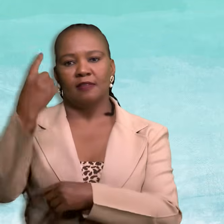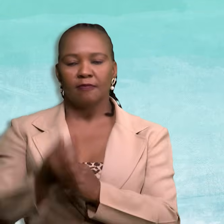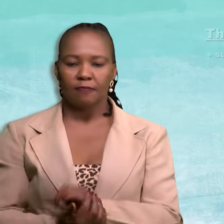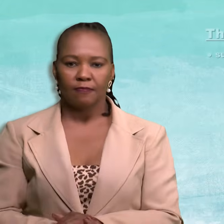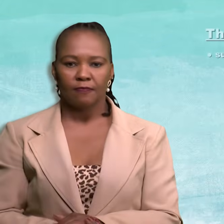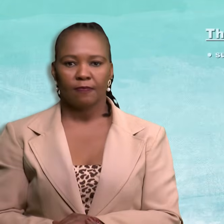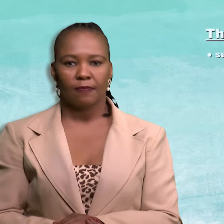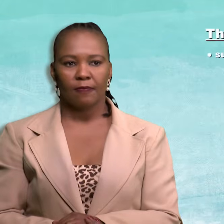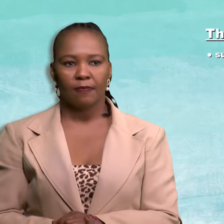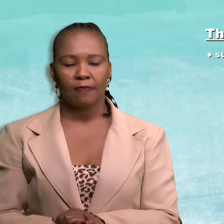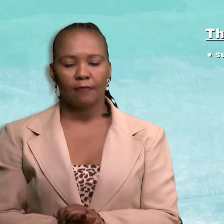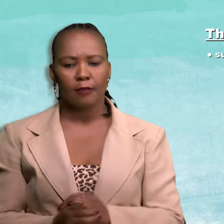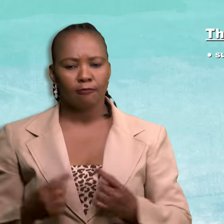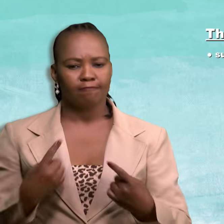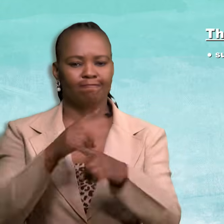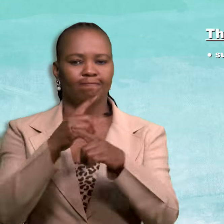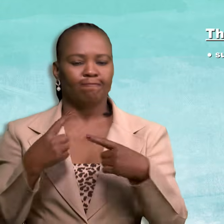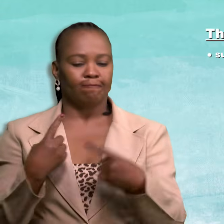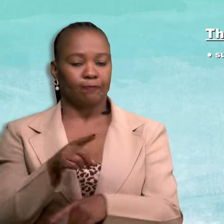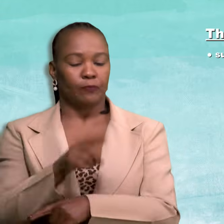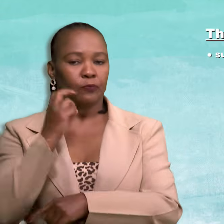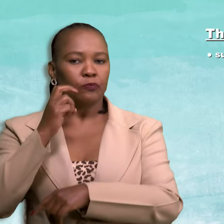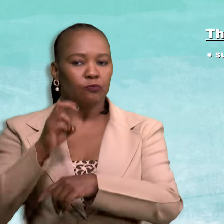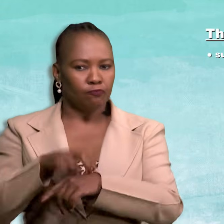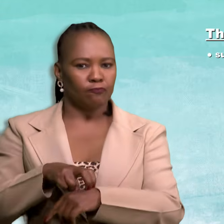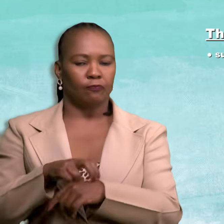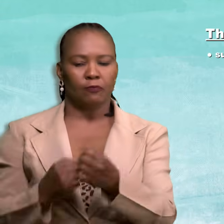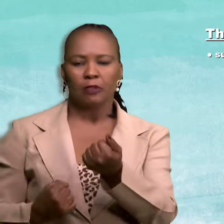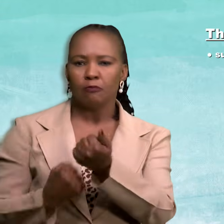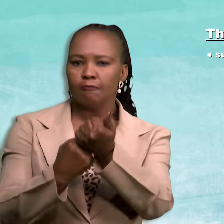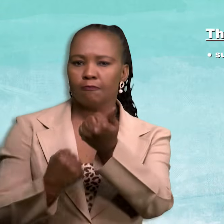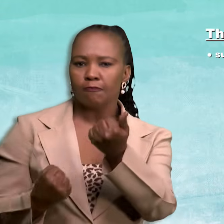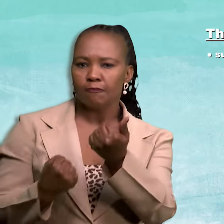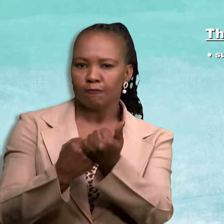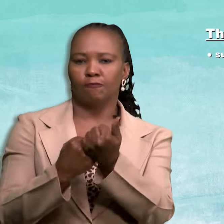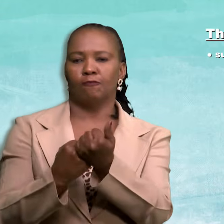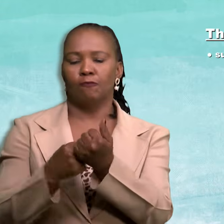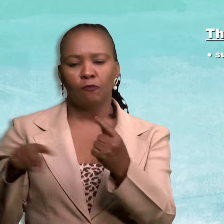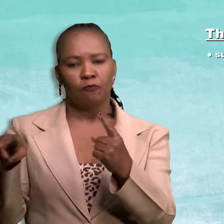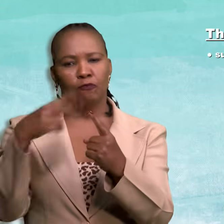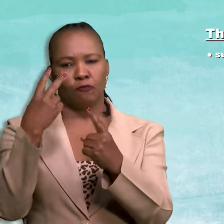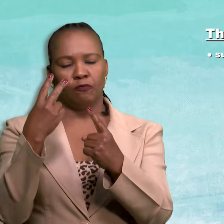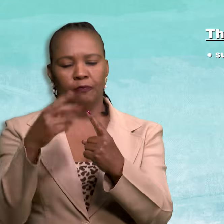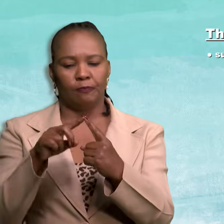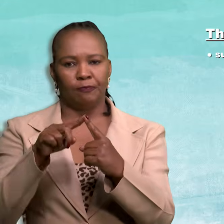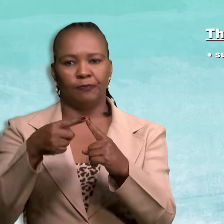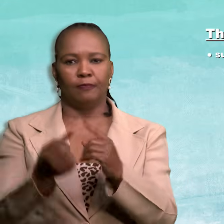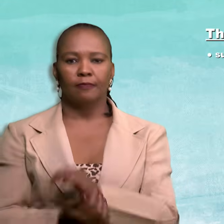first. The argumentative essay requires substantiation of a point of